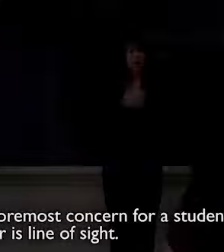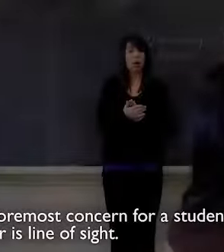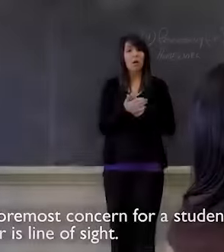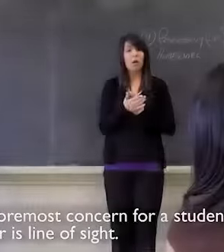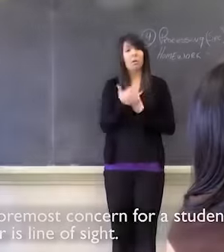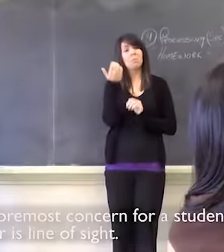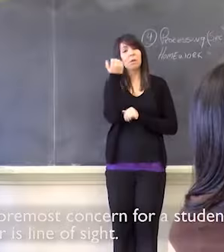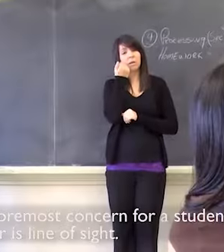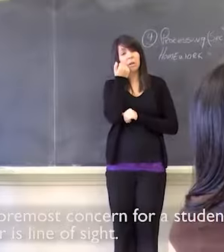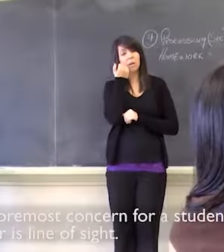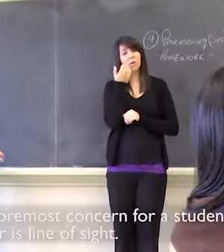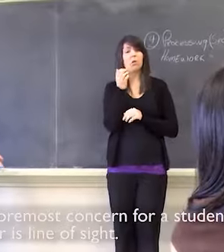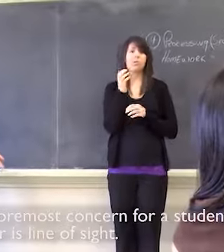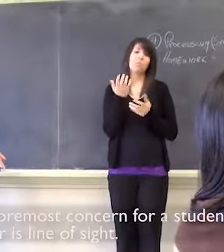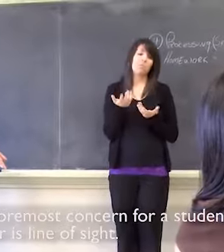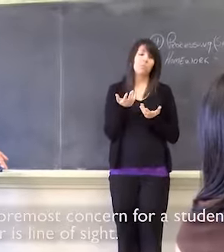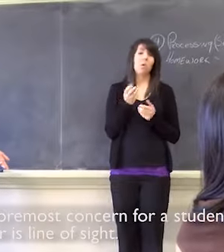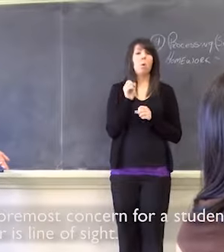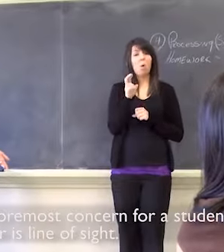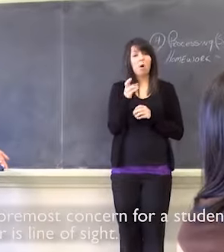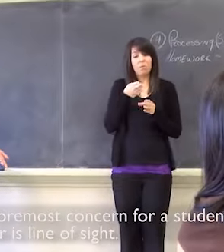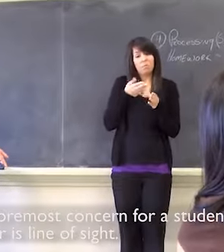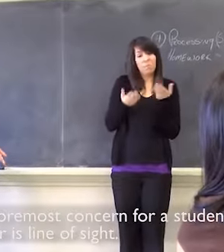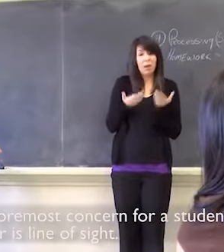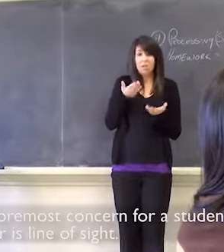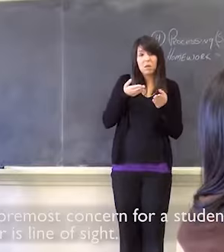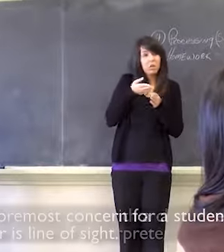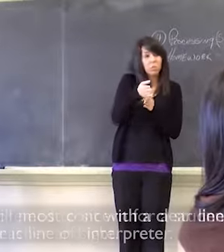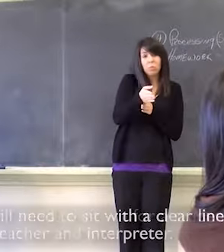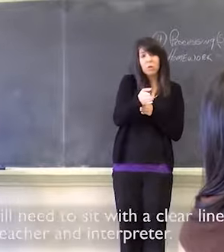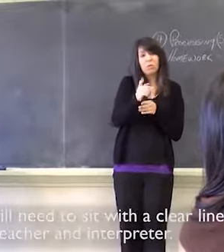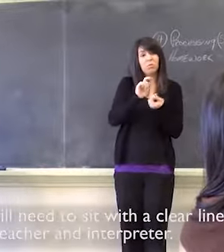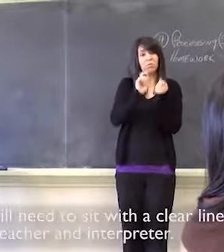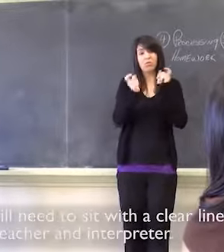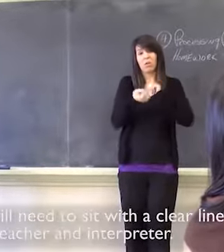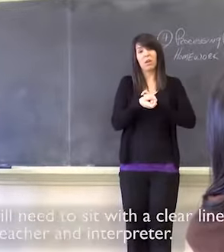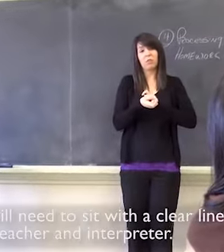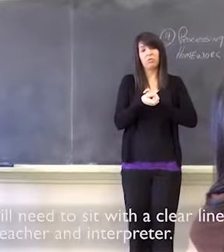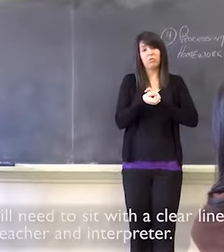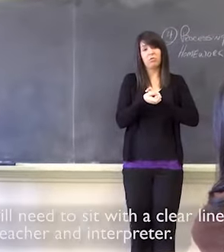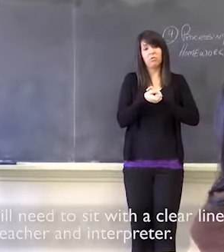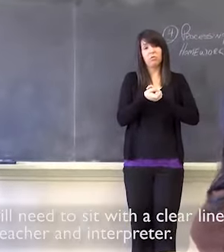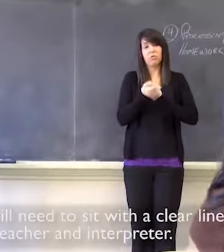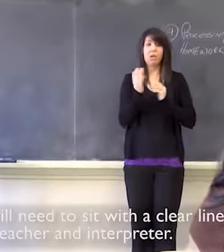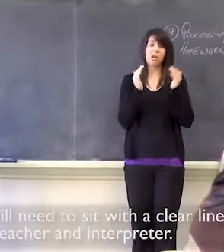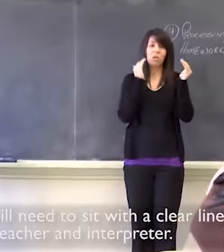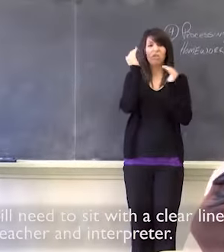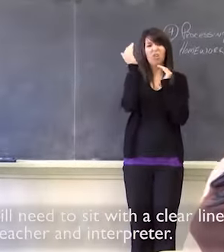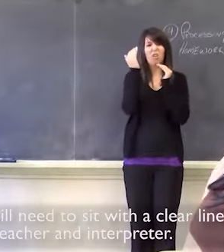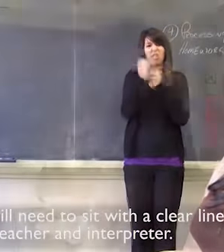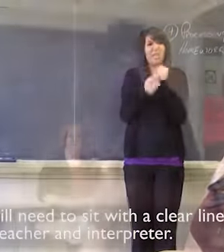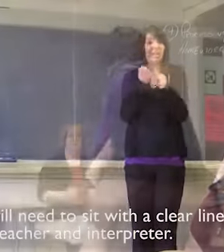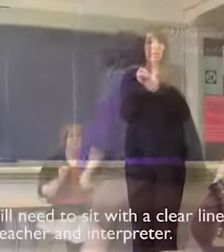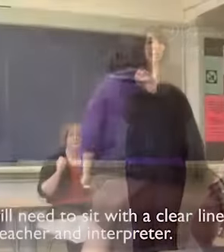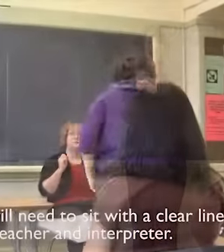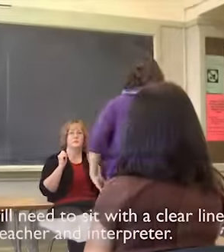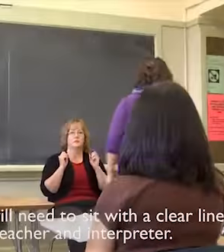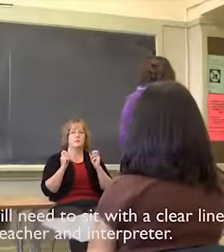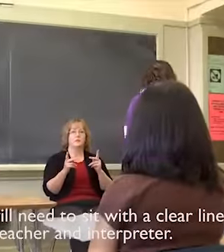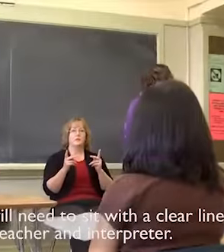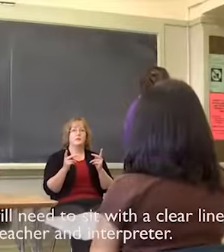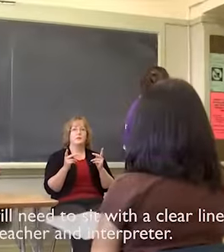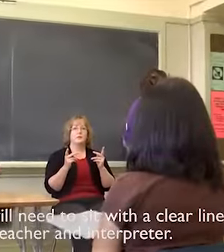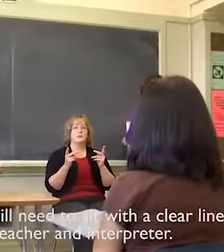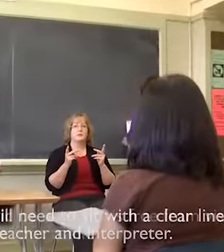and foremost concern for a student and interpreter is line of sight. The student will need to sit with a clear line of sight to